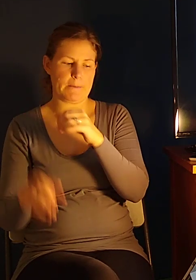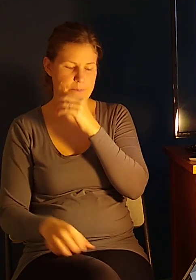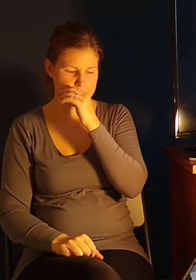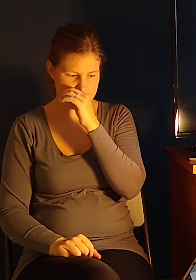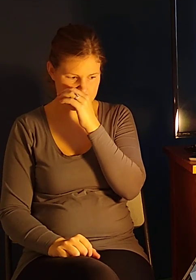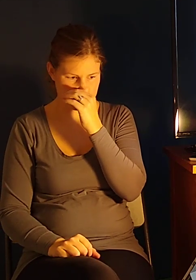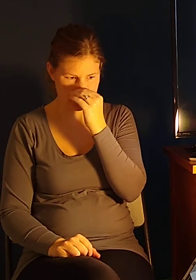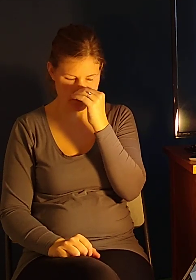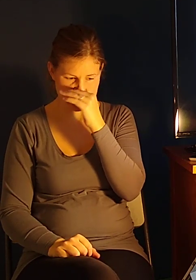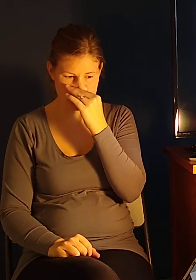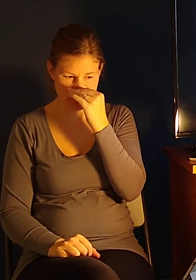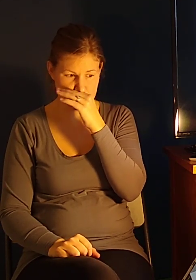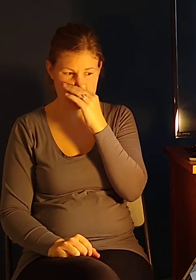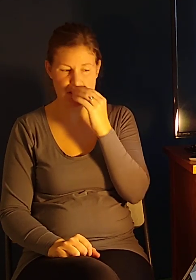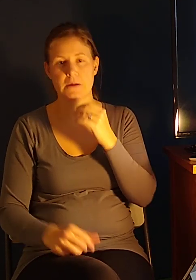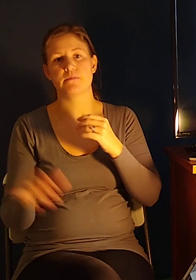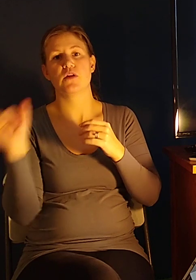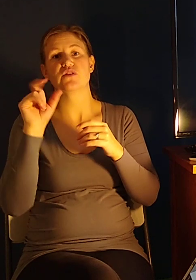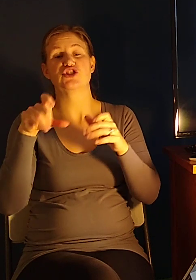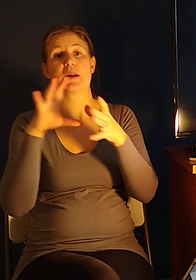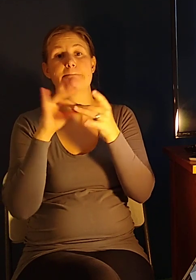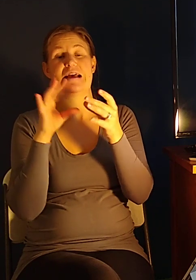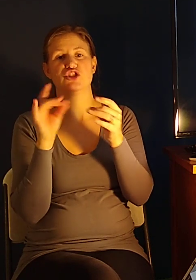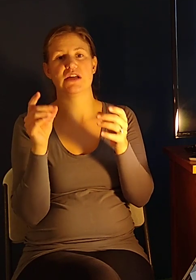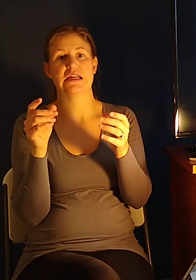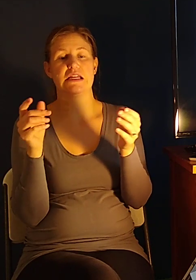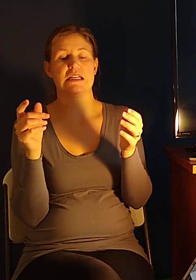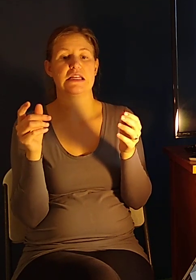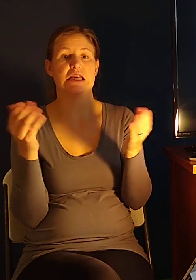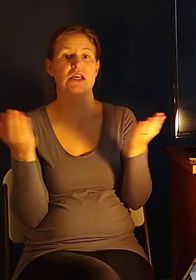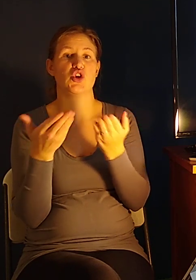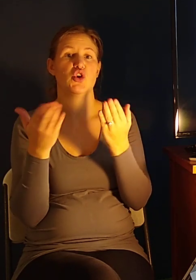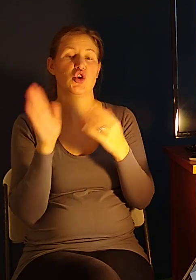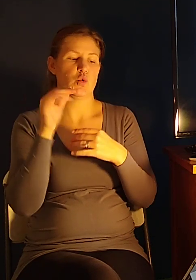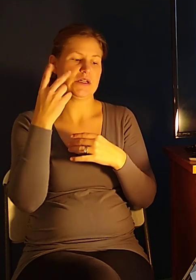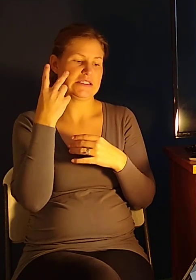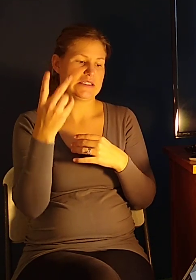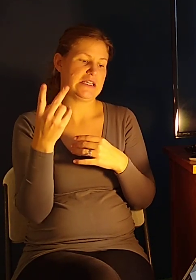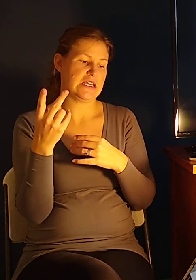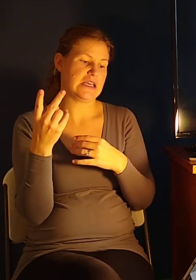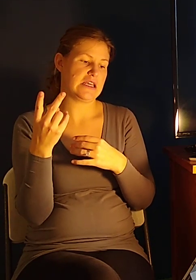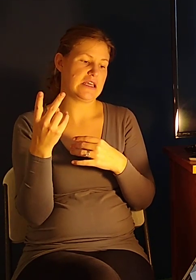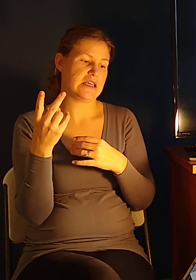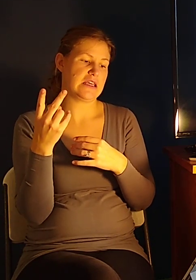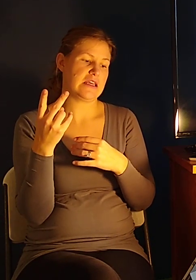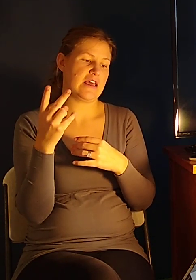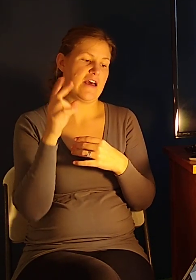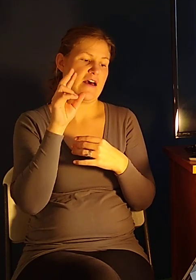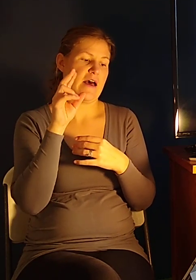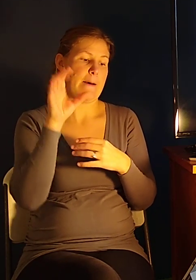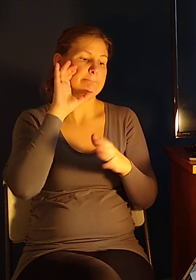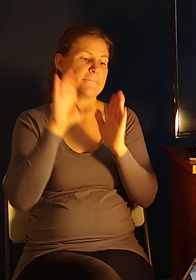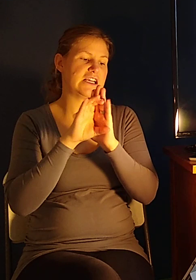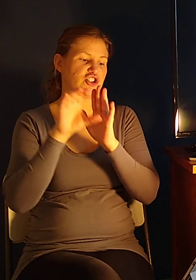Also, I might mention very quickly here, you'll see an image of Mies van der Rohe in the center at the